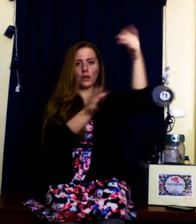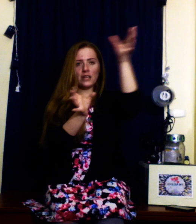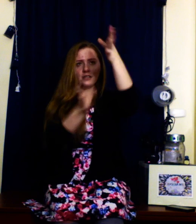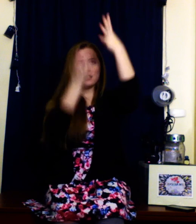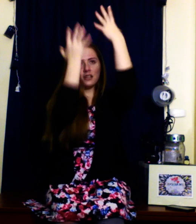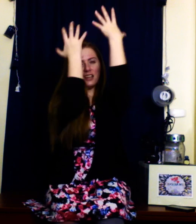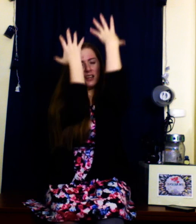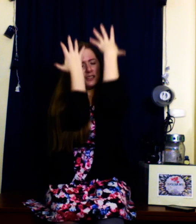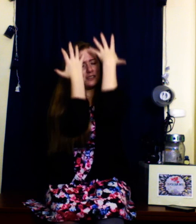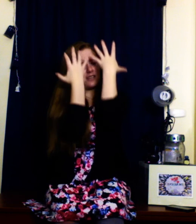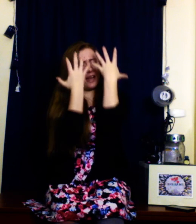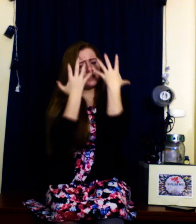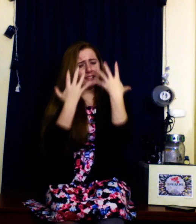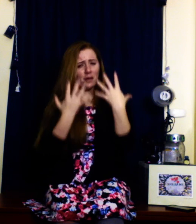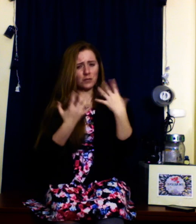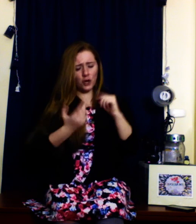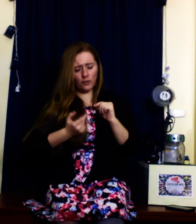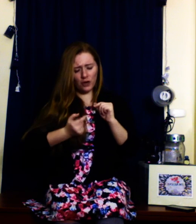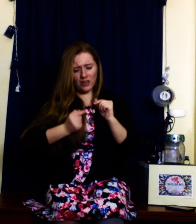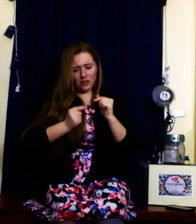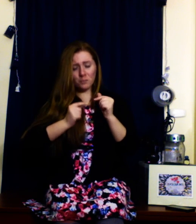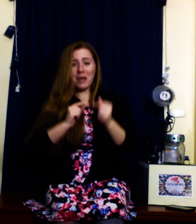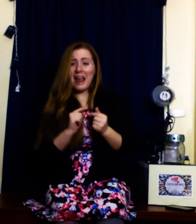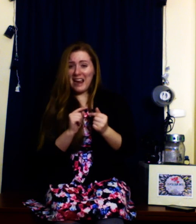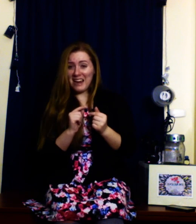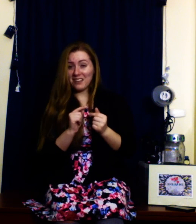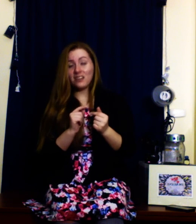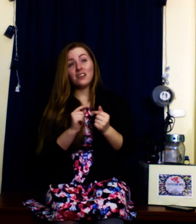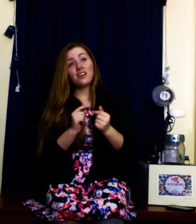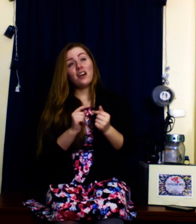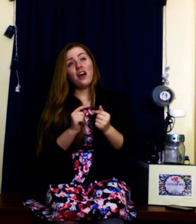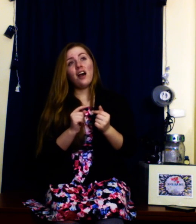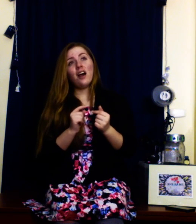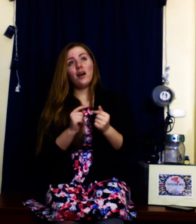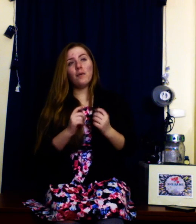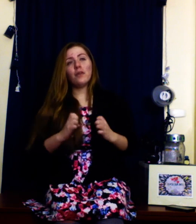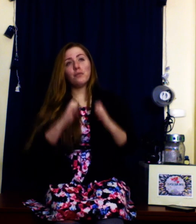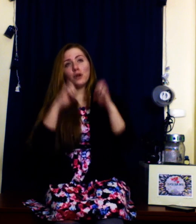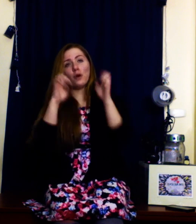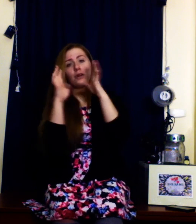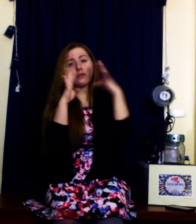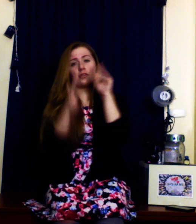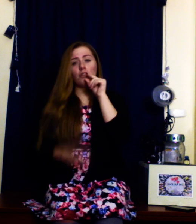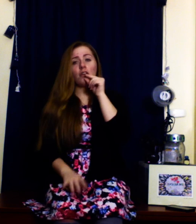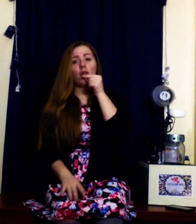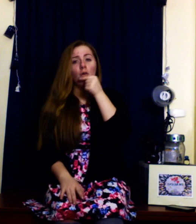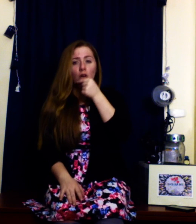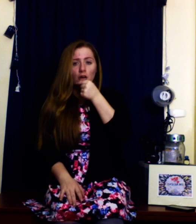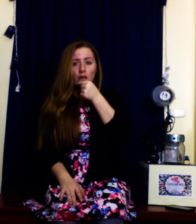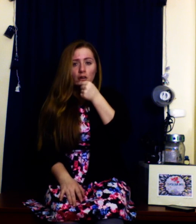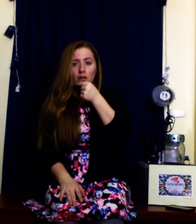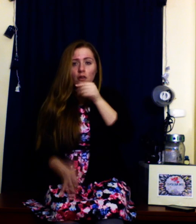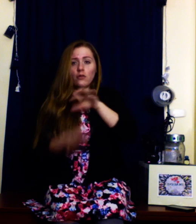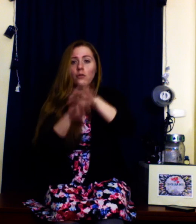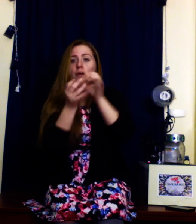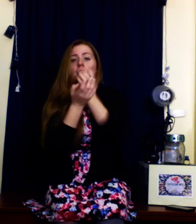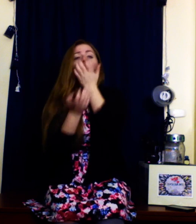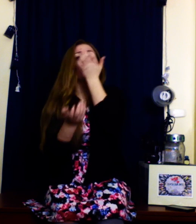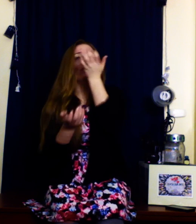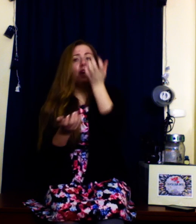wind, sadness comes over and there's pain. And then blowing through the thick corn, through the bales of